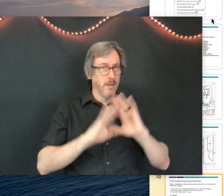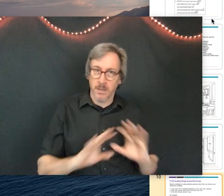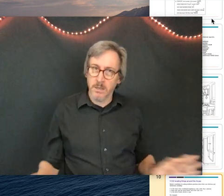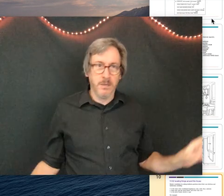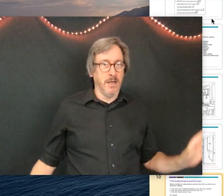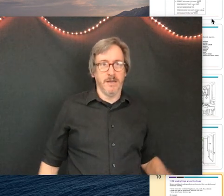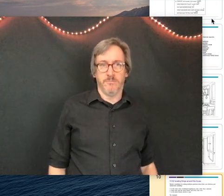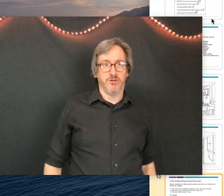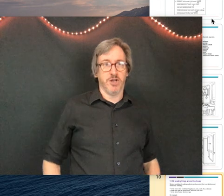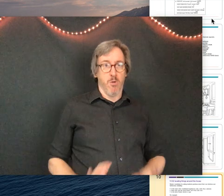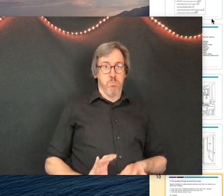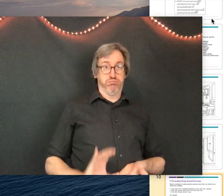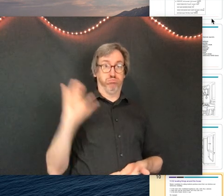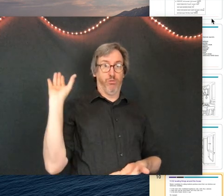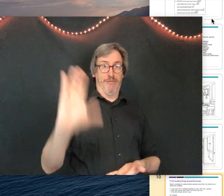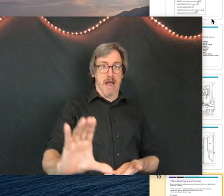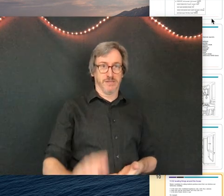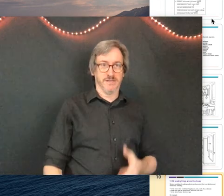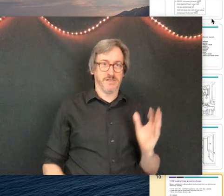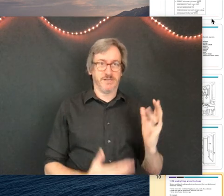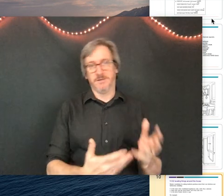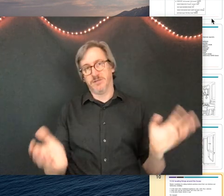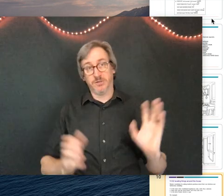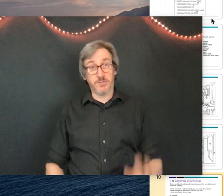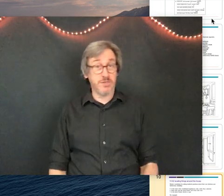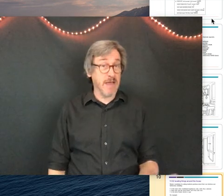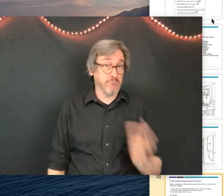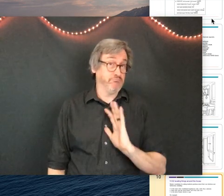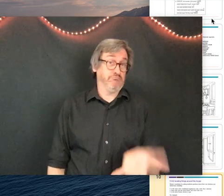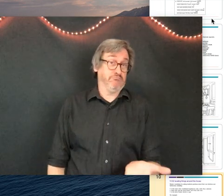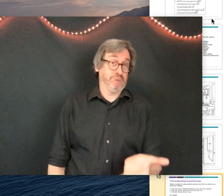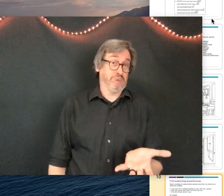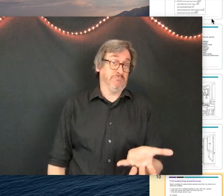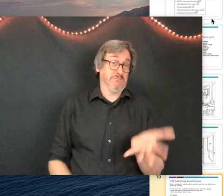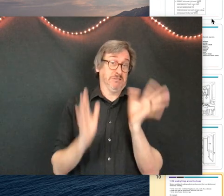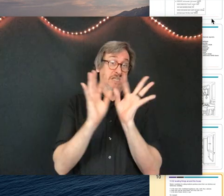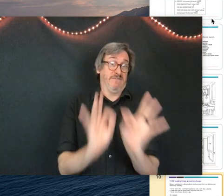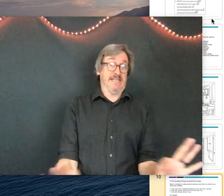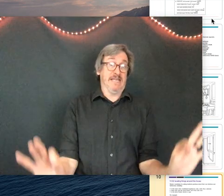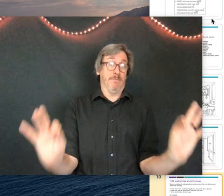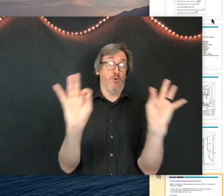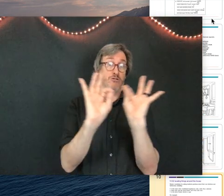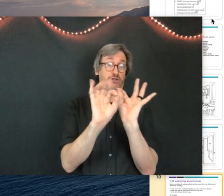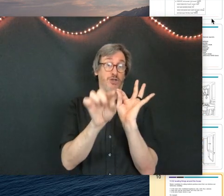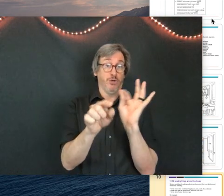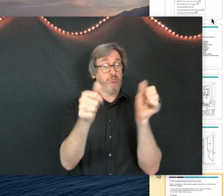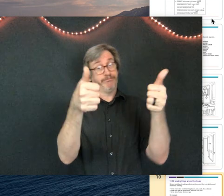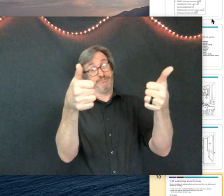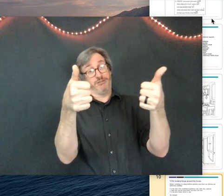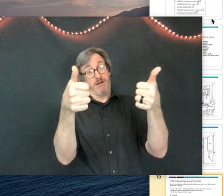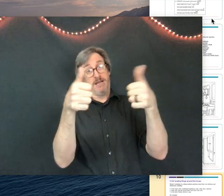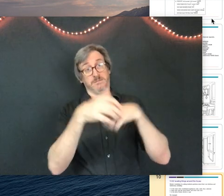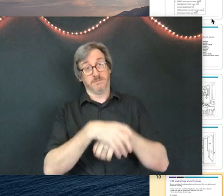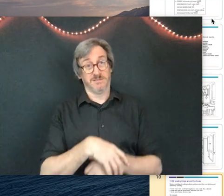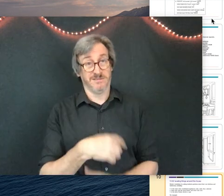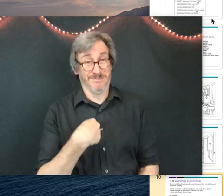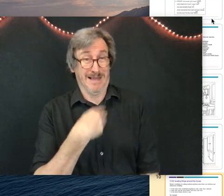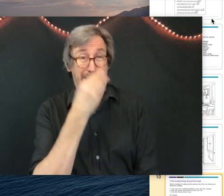style, and, you know, thousands to do that. If that's important to you,